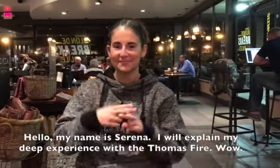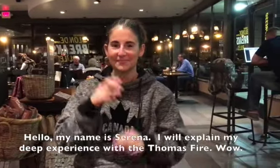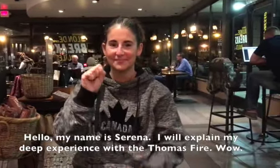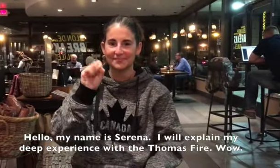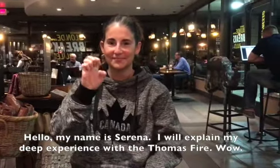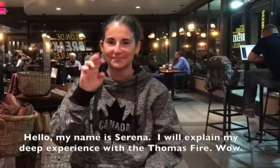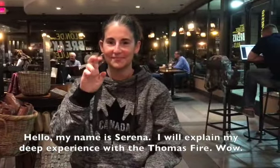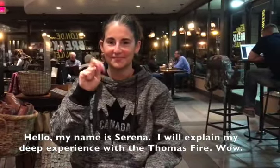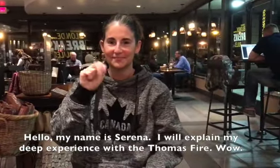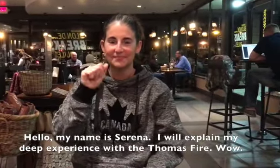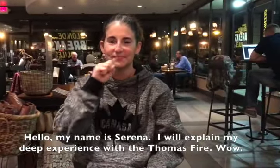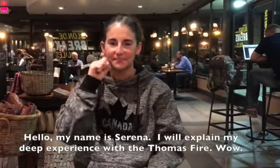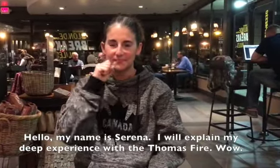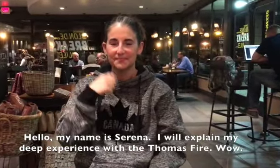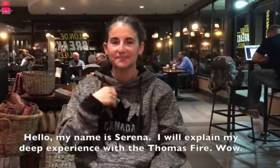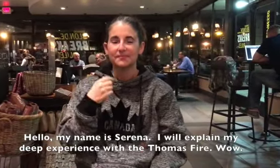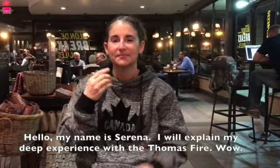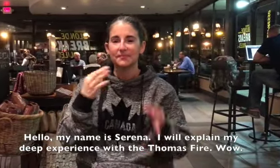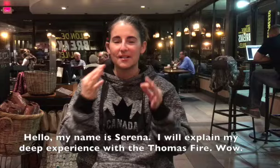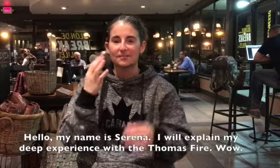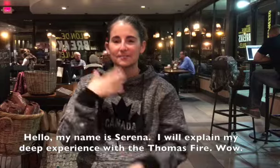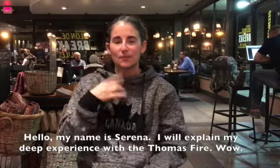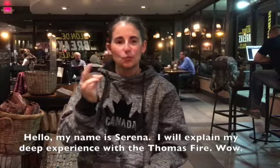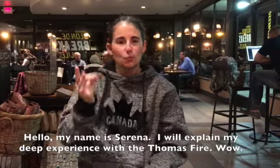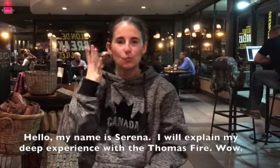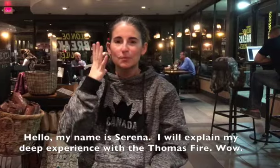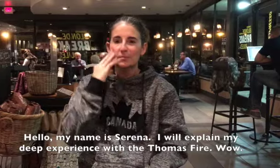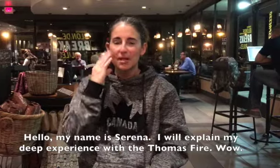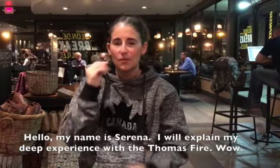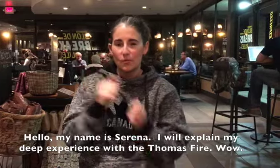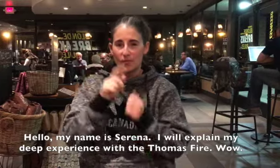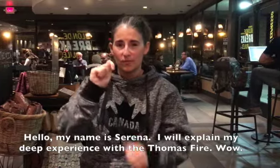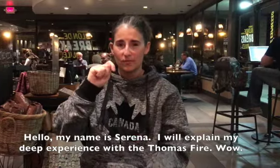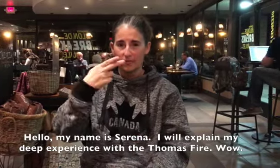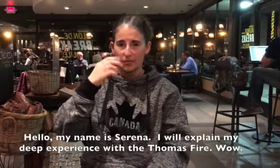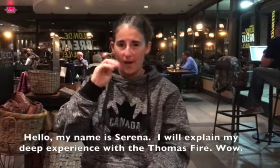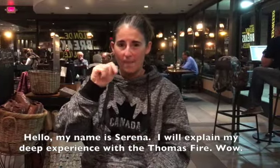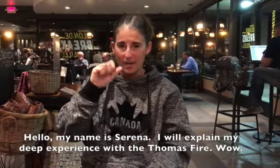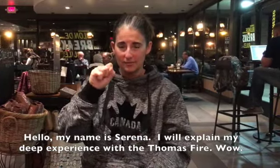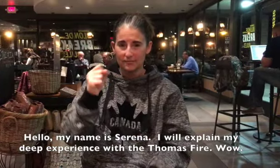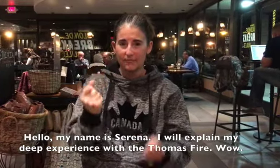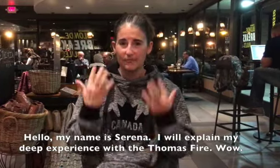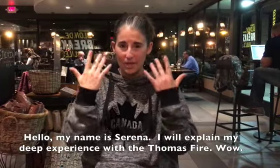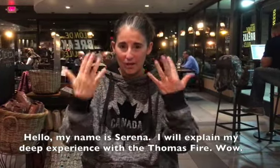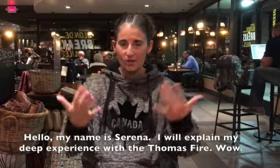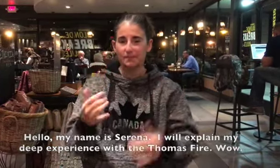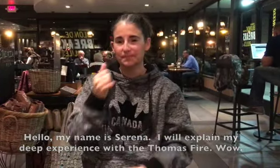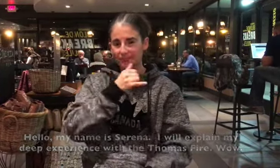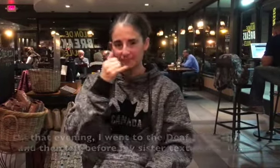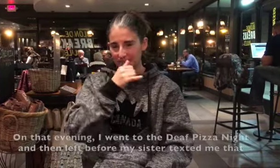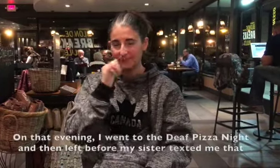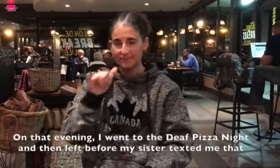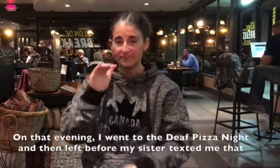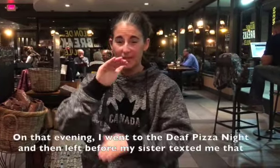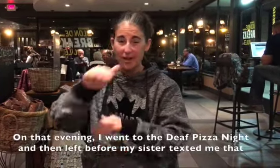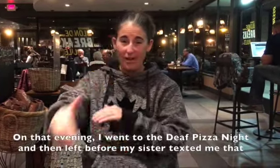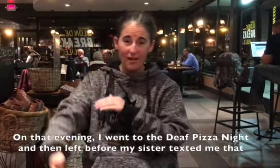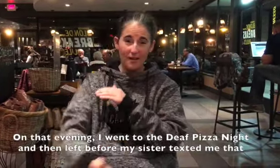Hello, my name is Serena, and I will explain my deep experience with the Thomas Fire. Wow. On